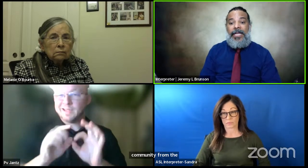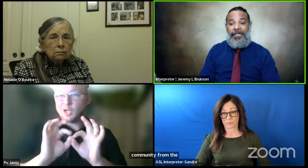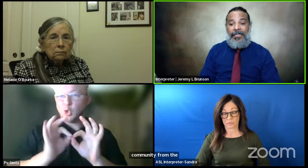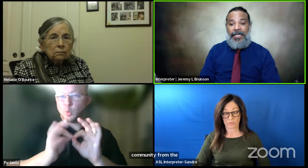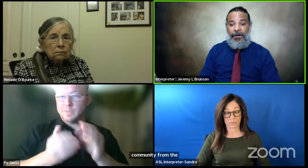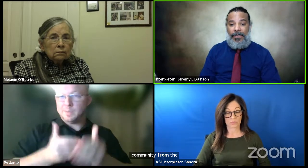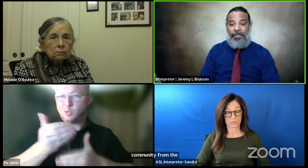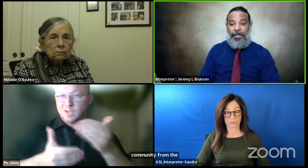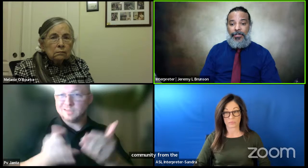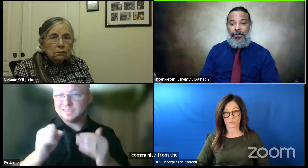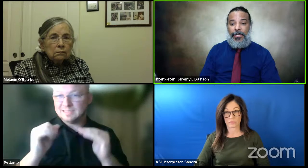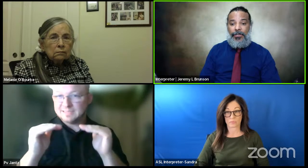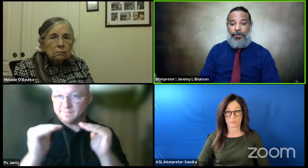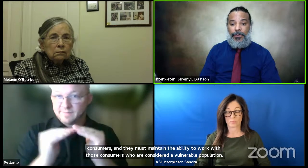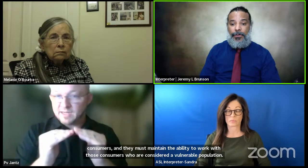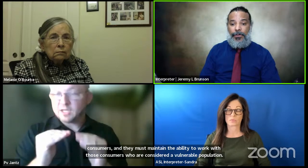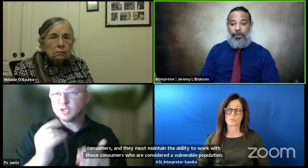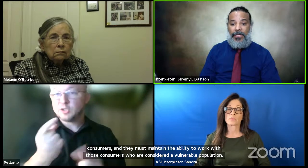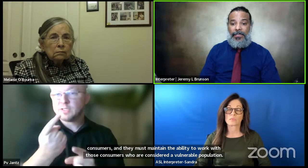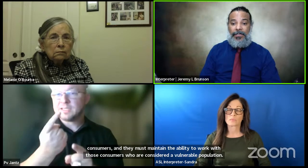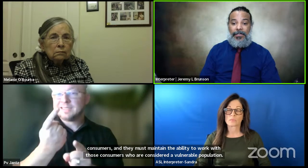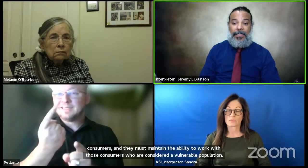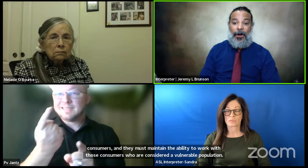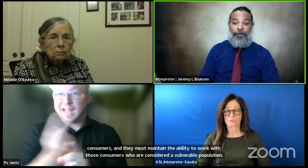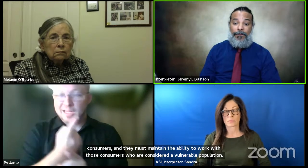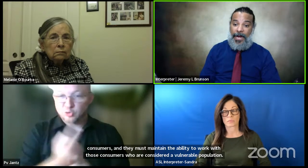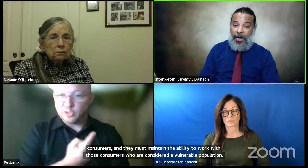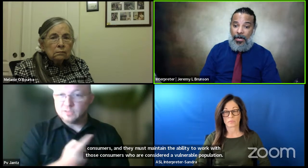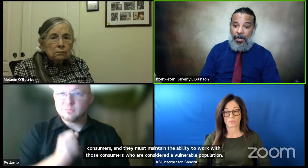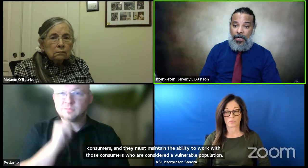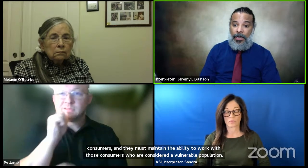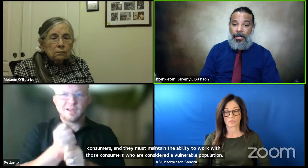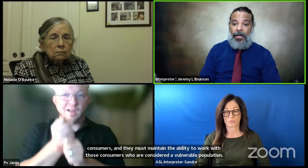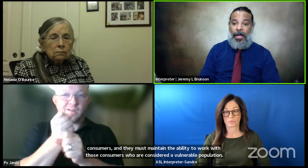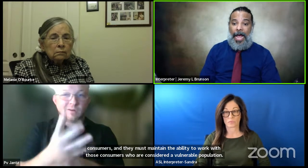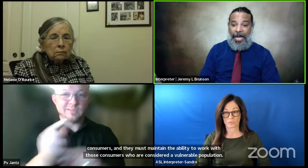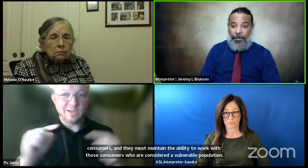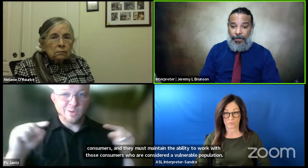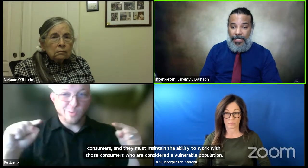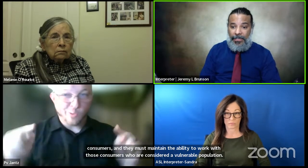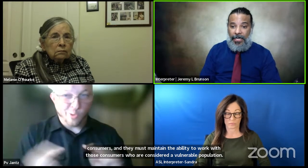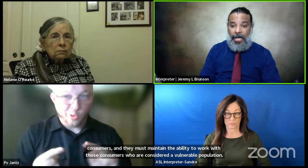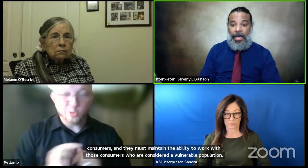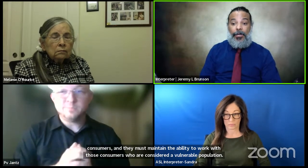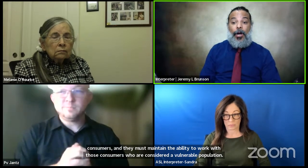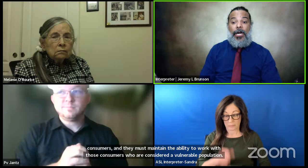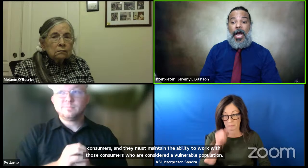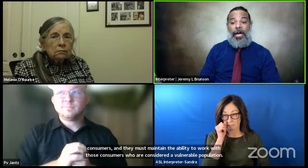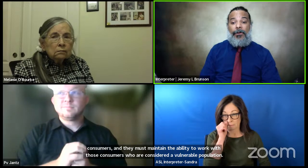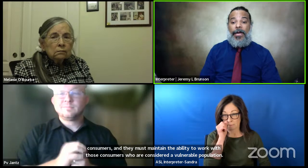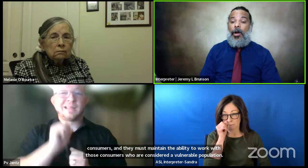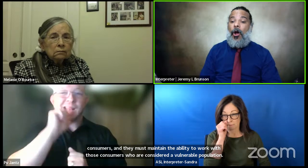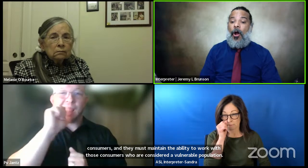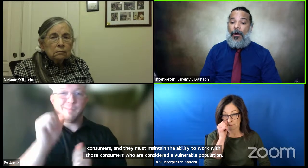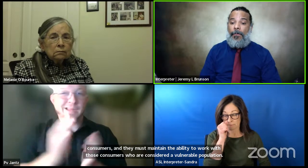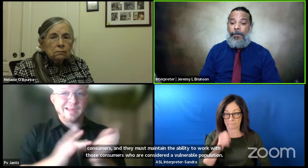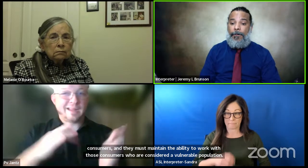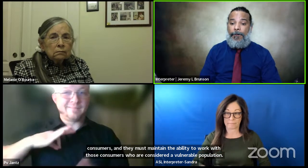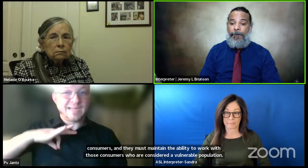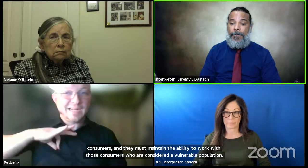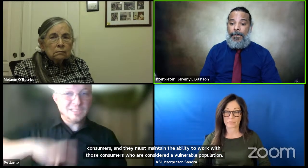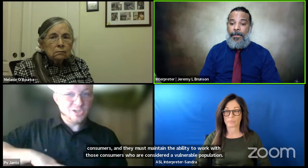This is necessary to make sure that interpreters' processes are fair, accurate, and are not creating